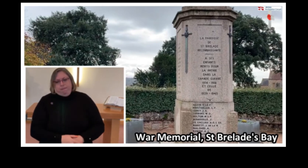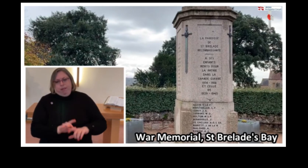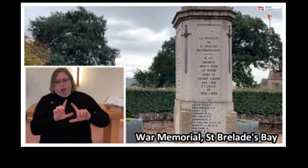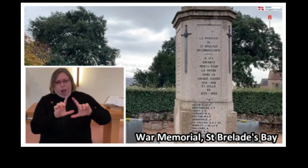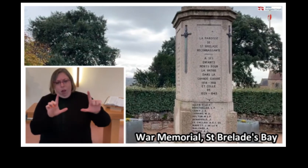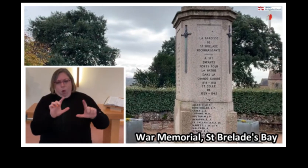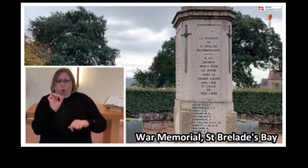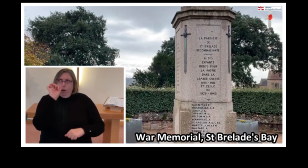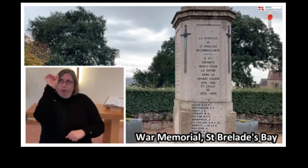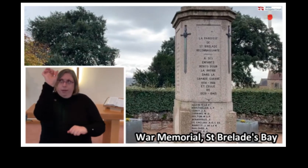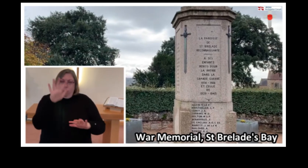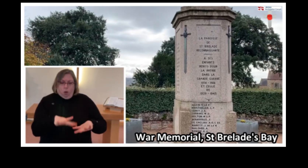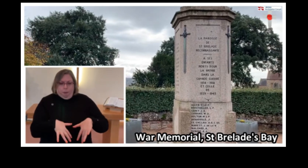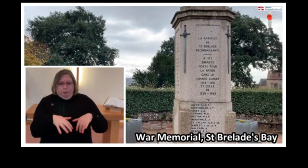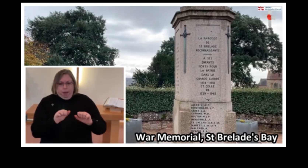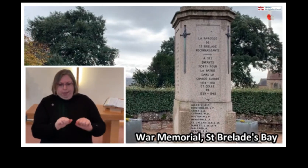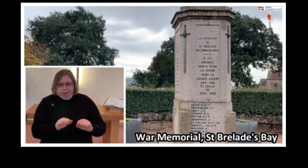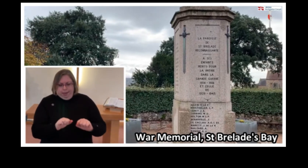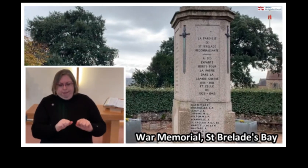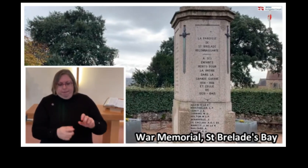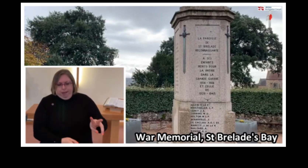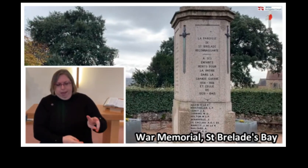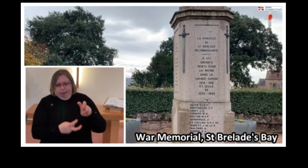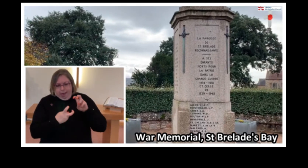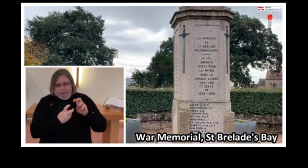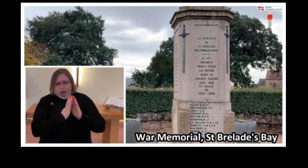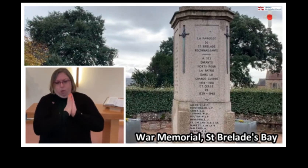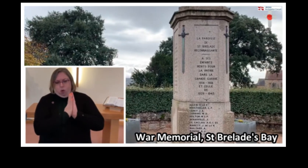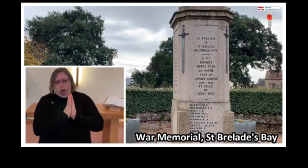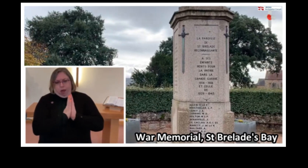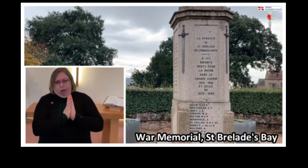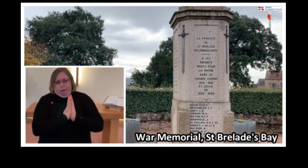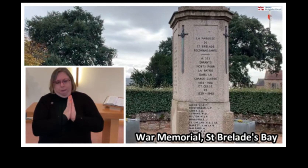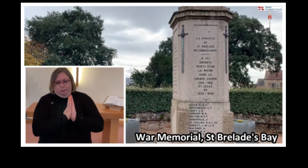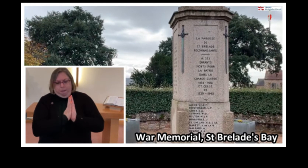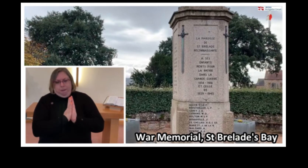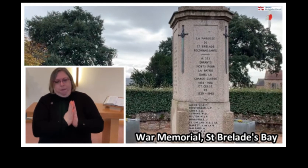Lord, in your mercy, hear our prayer.